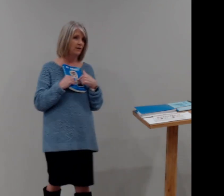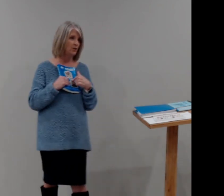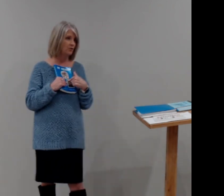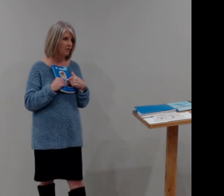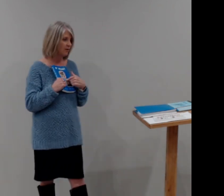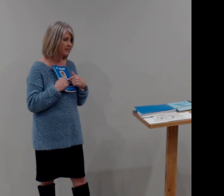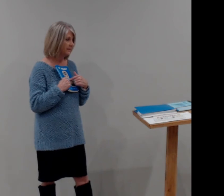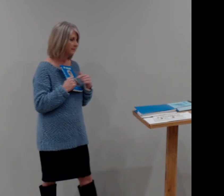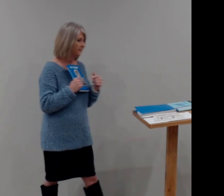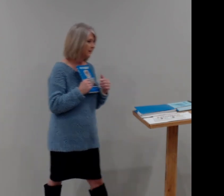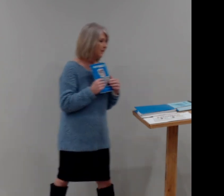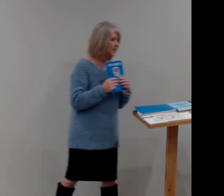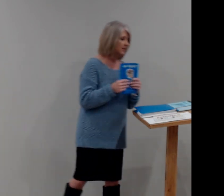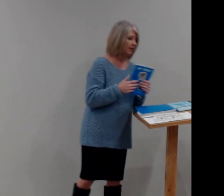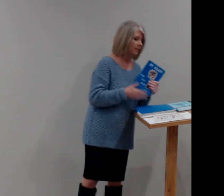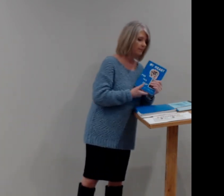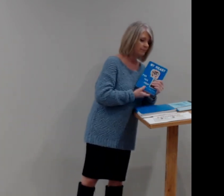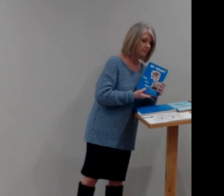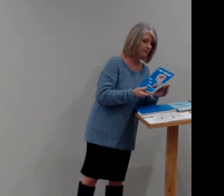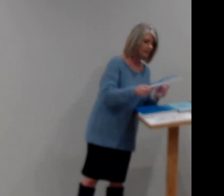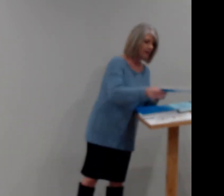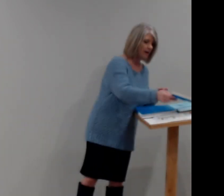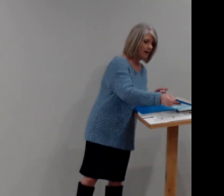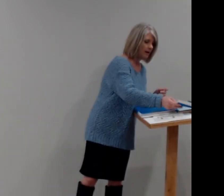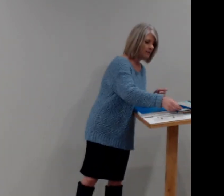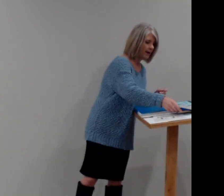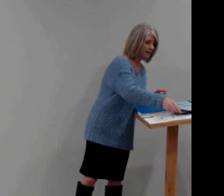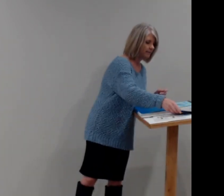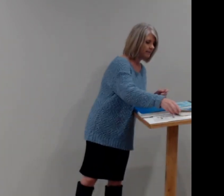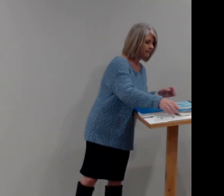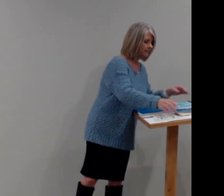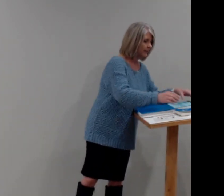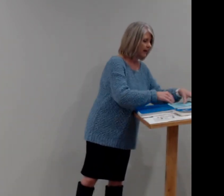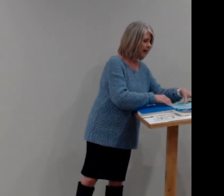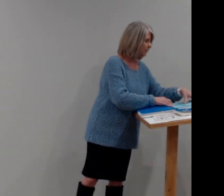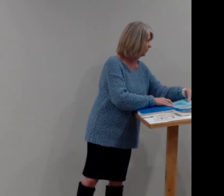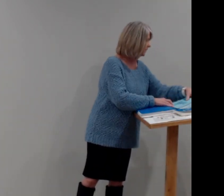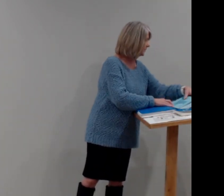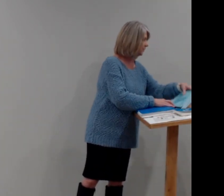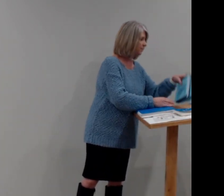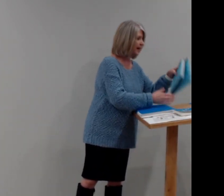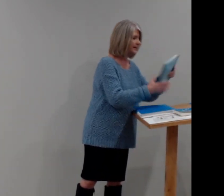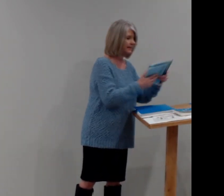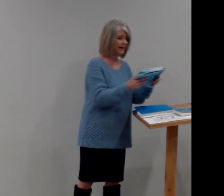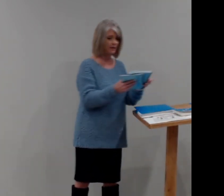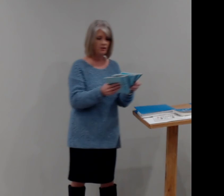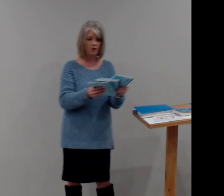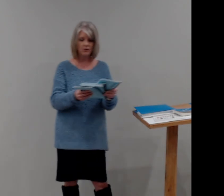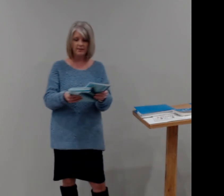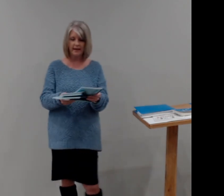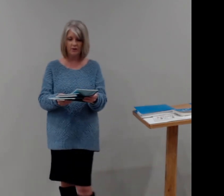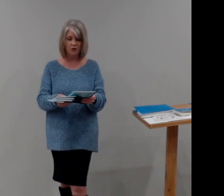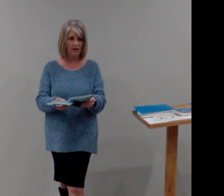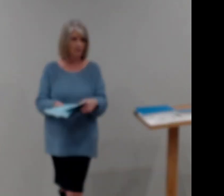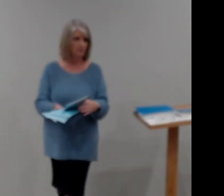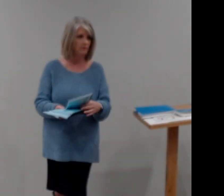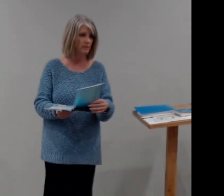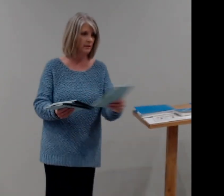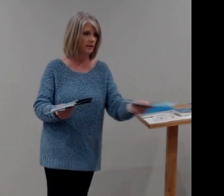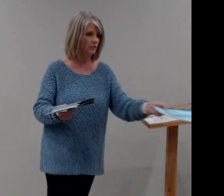your heart. So, okay. I'm going to pass these out, and y'all just kind of share in your group